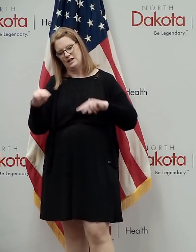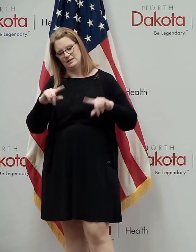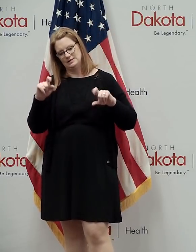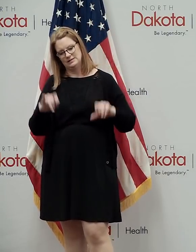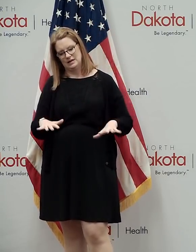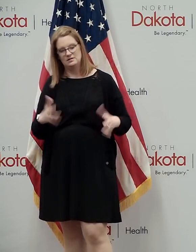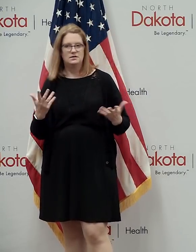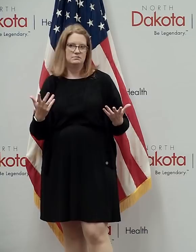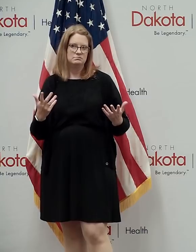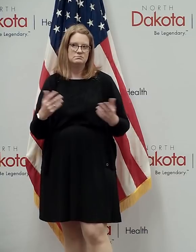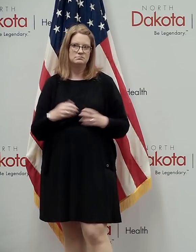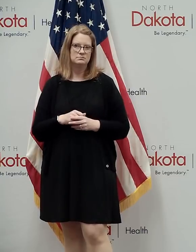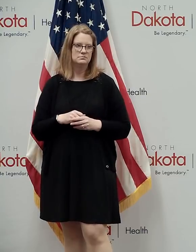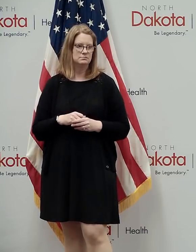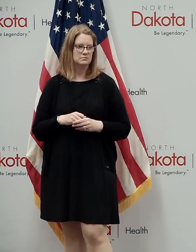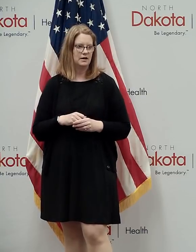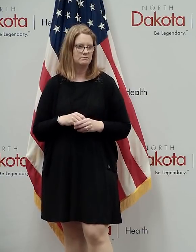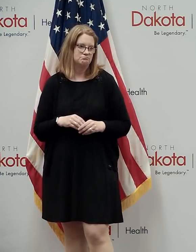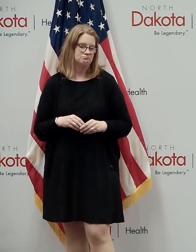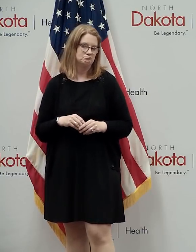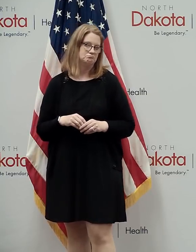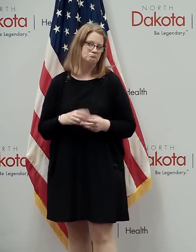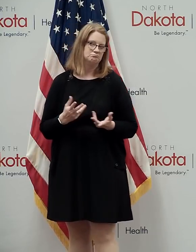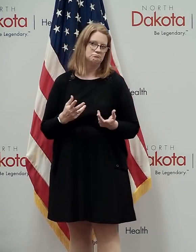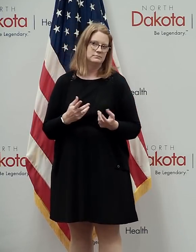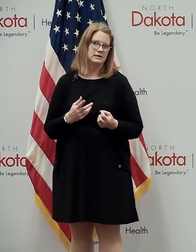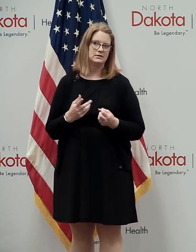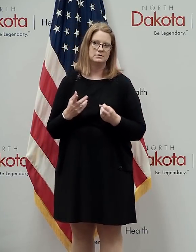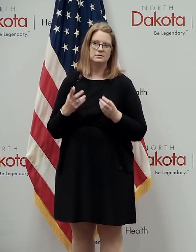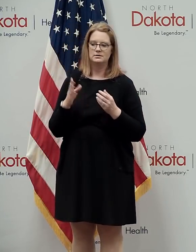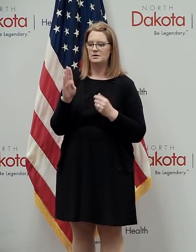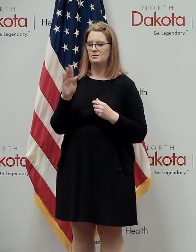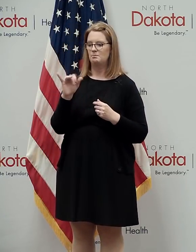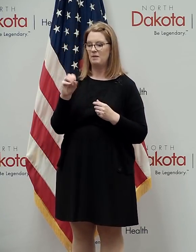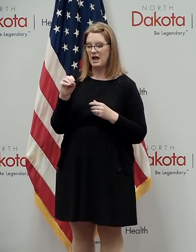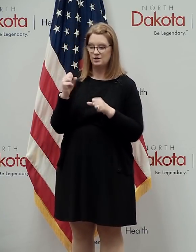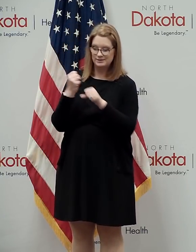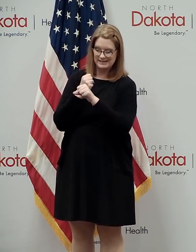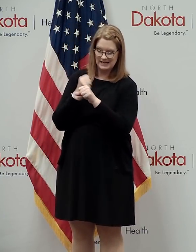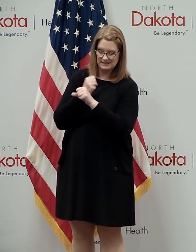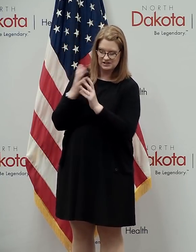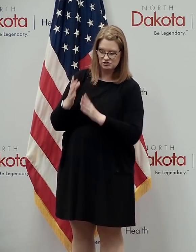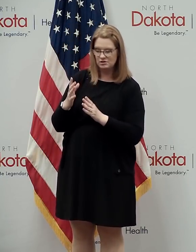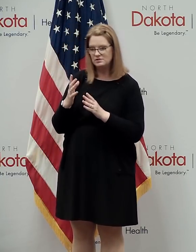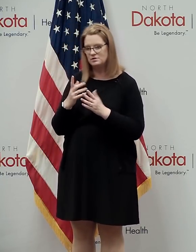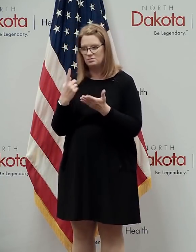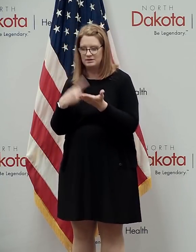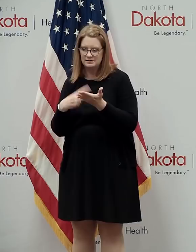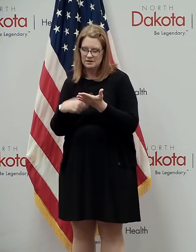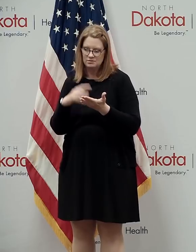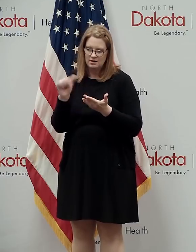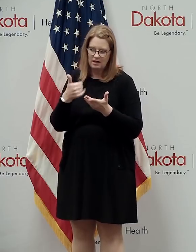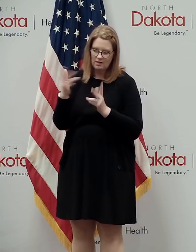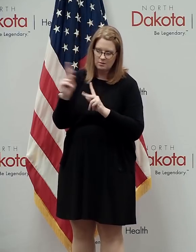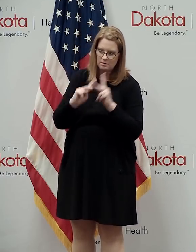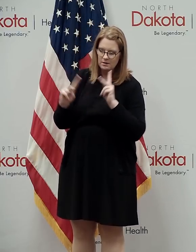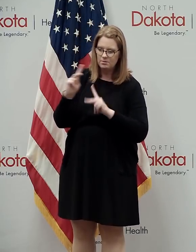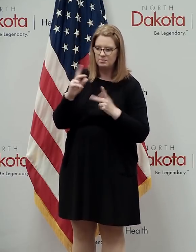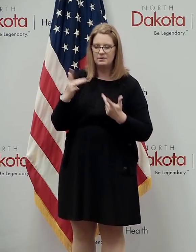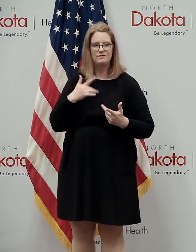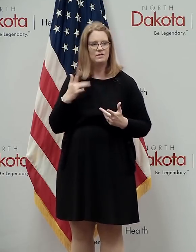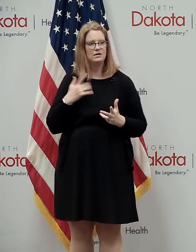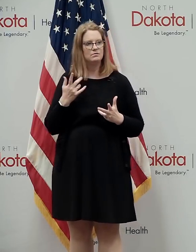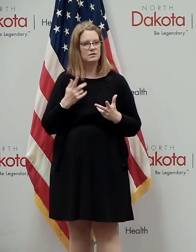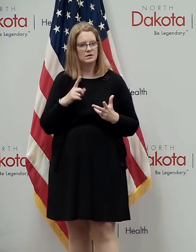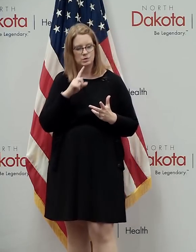trying to do. So we feel that, talk to biostatisticians, talk to other people. We feel very comfortable that we've got a conservative and